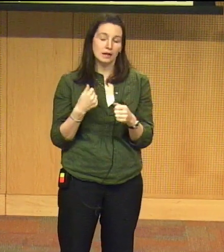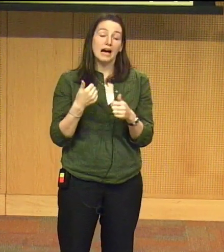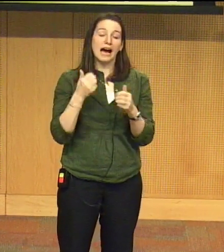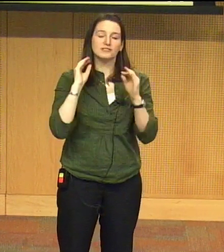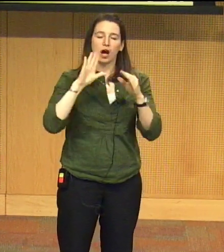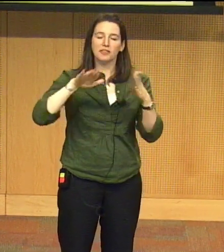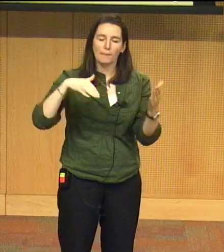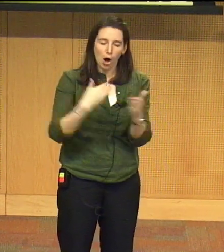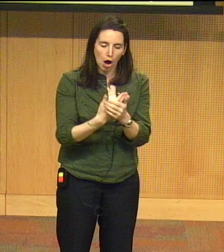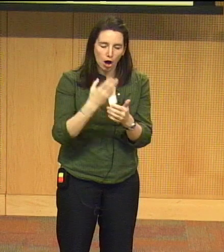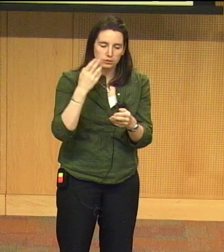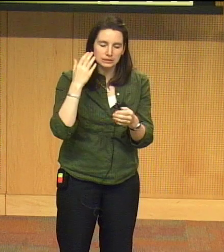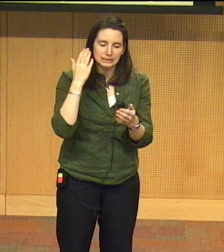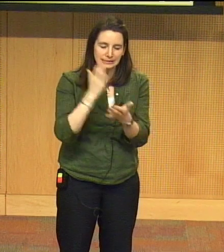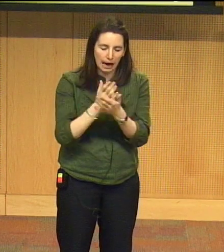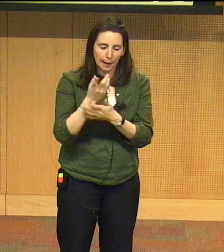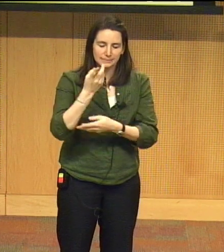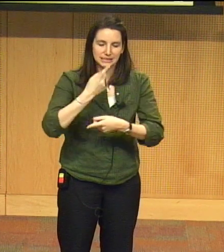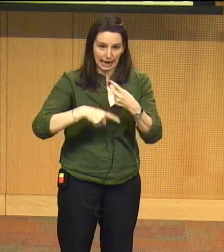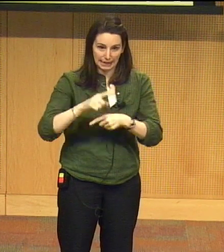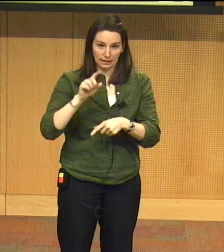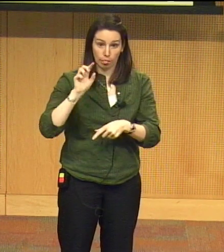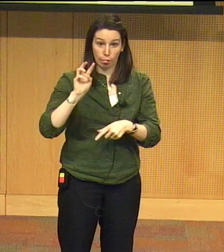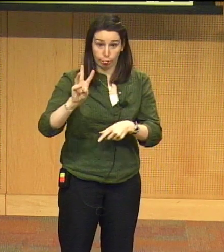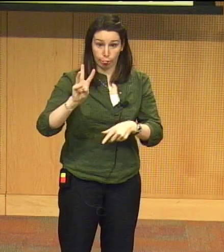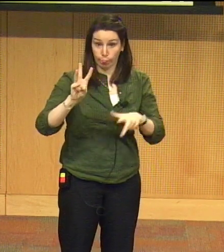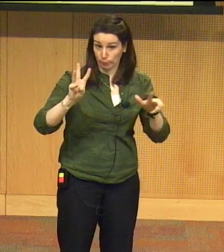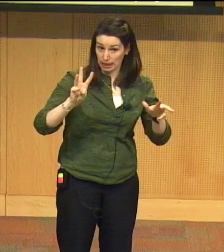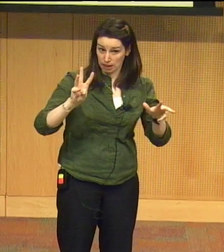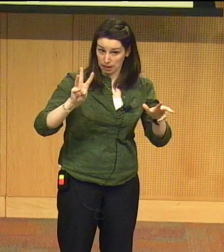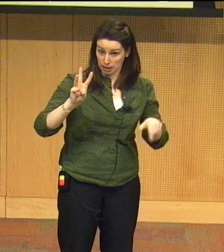I taught them all to stop signing 3.